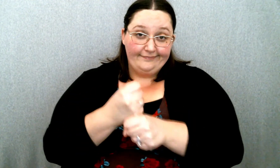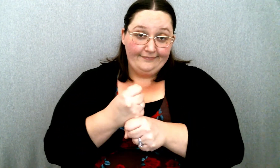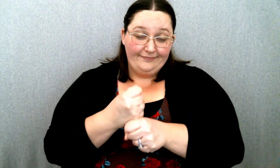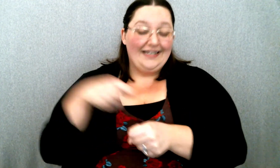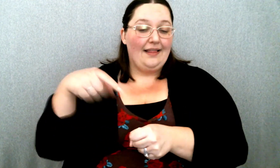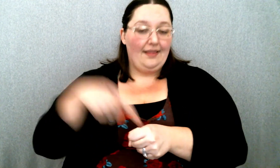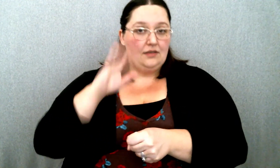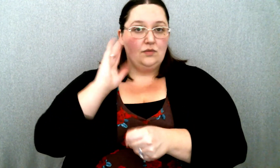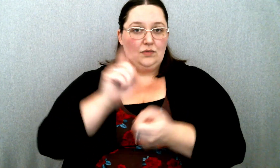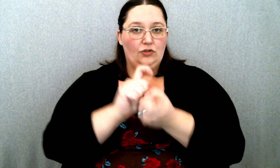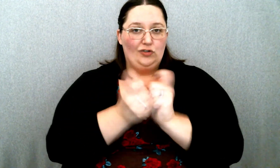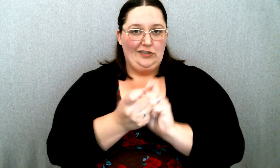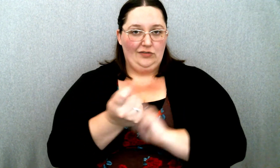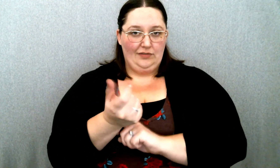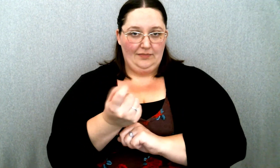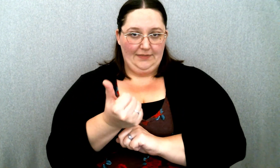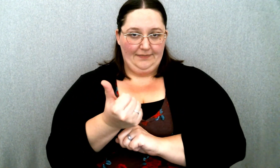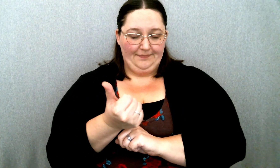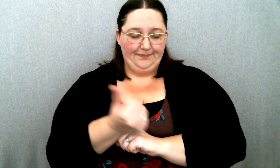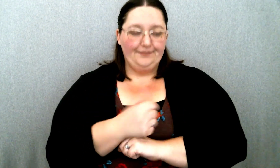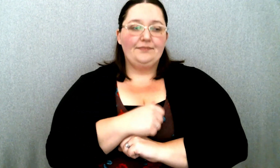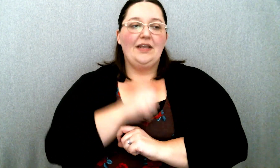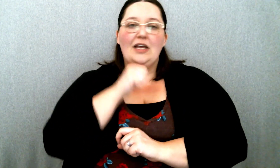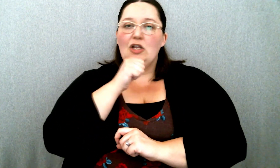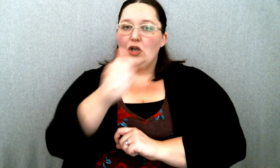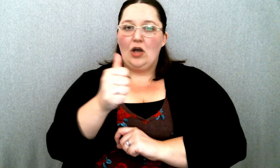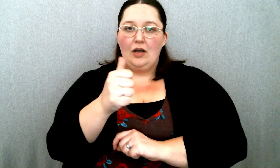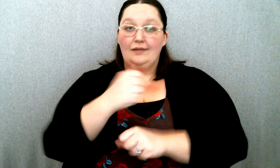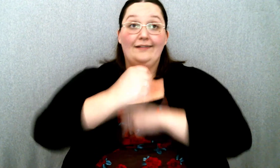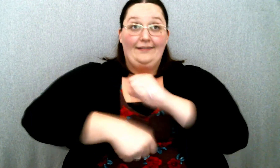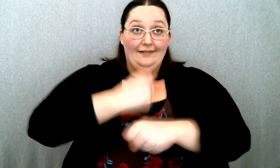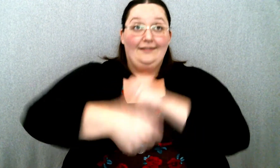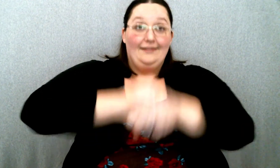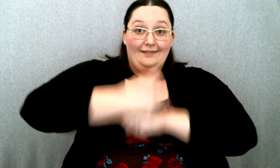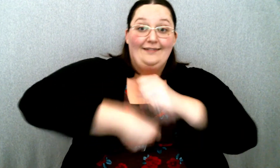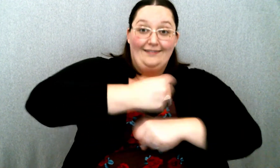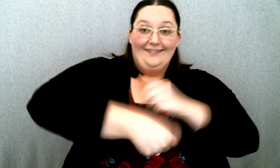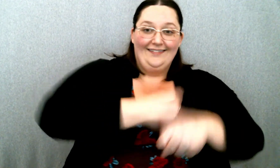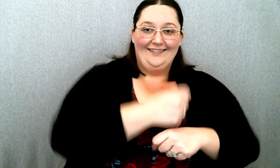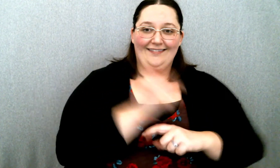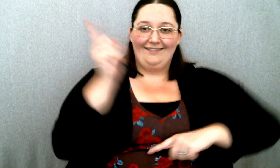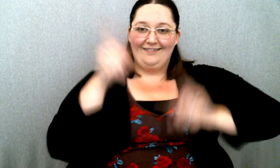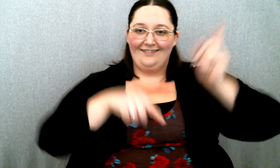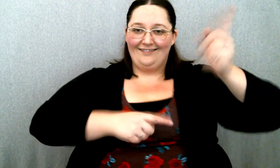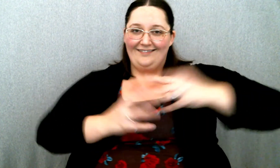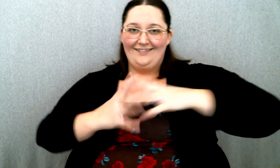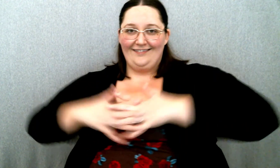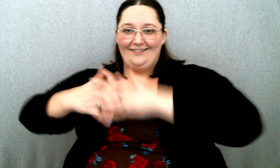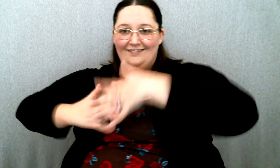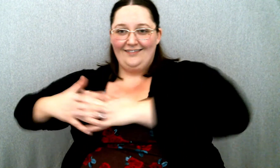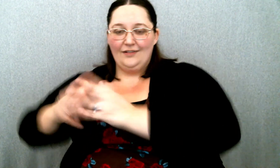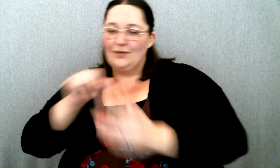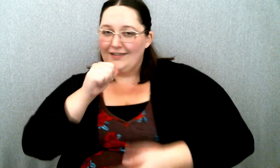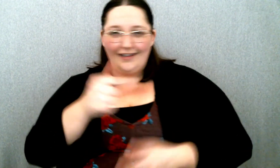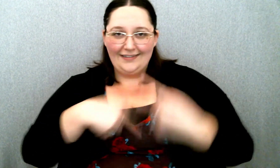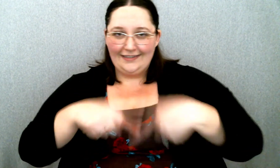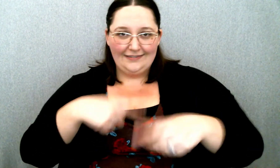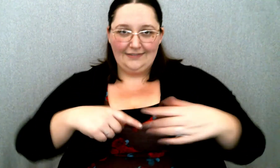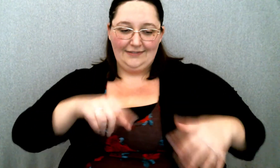Year, again, we're getting a little tricky. It's same rule, but a little different. You're not going to be doing a funky little